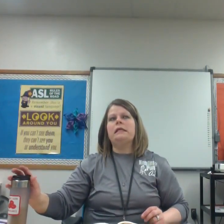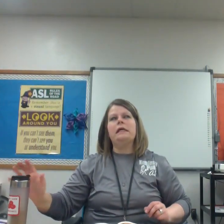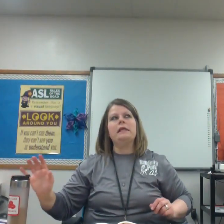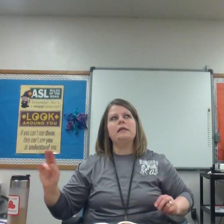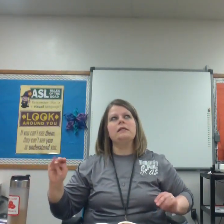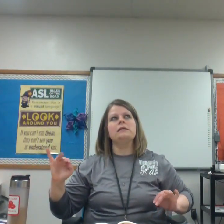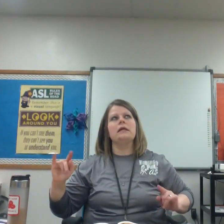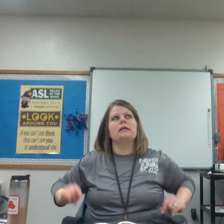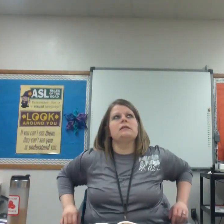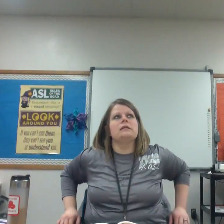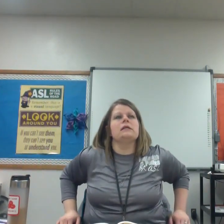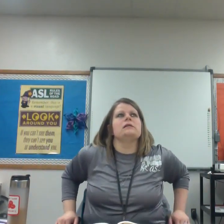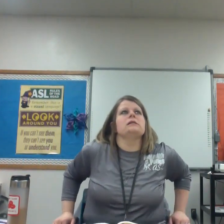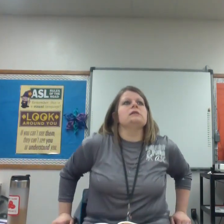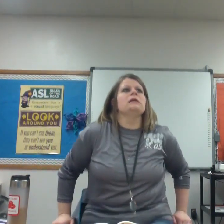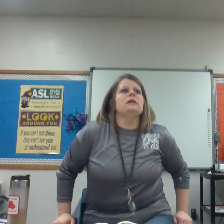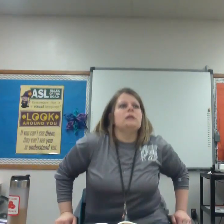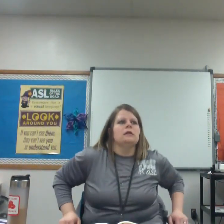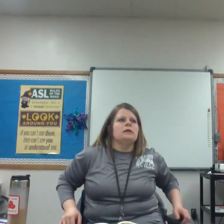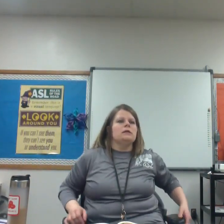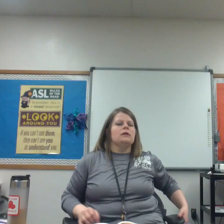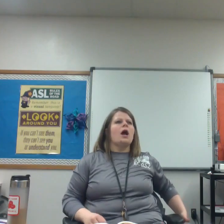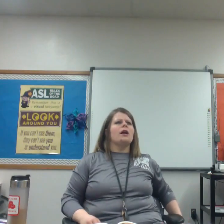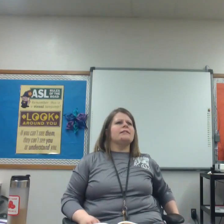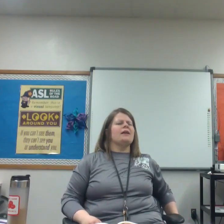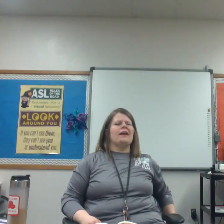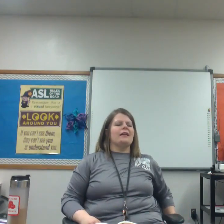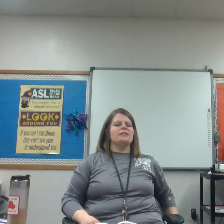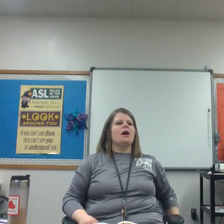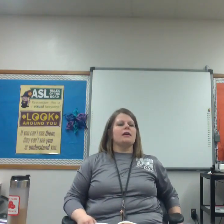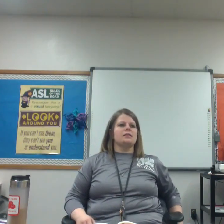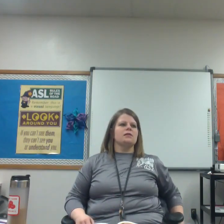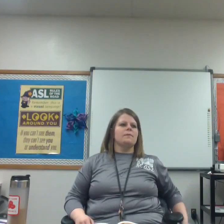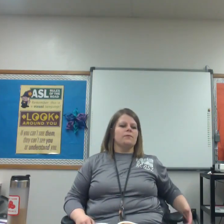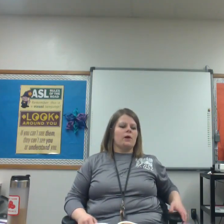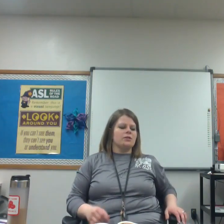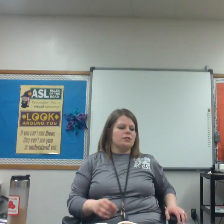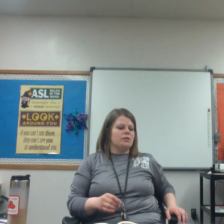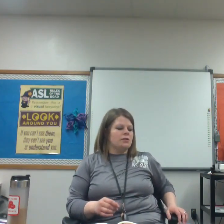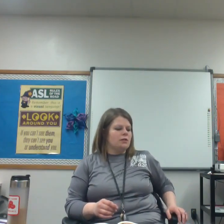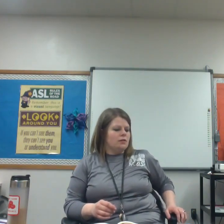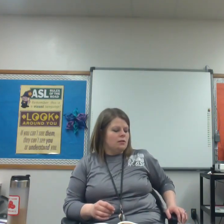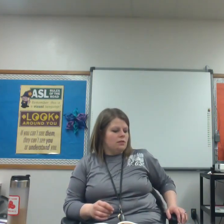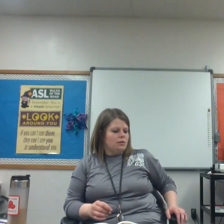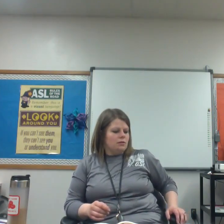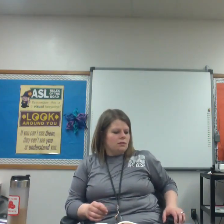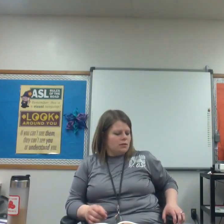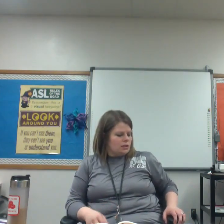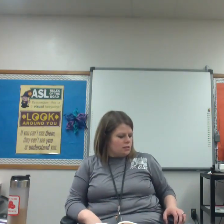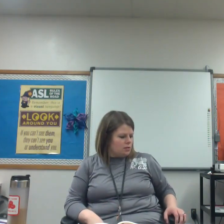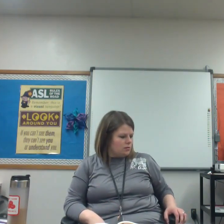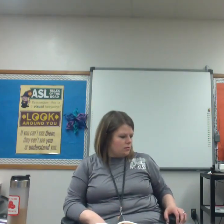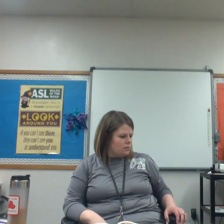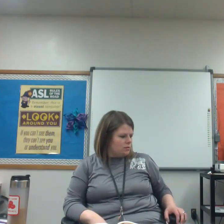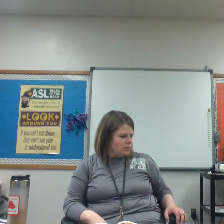I think it is. NIT is, or RIT, not NIT, RIT, Rochester Institute. In